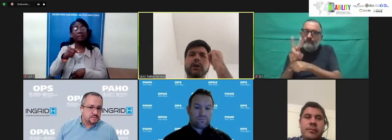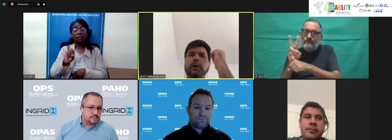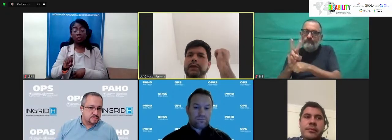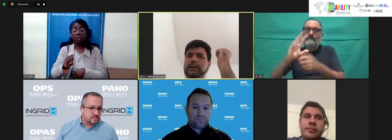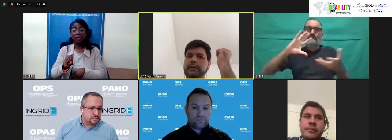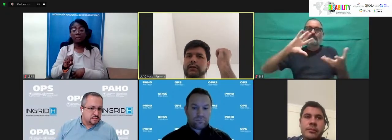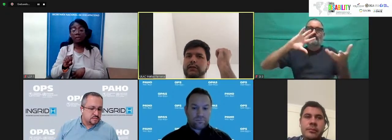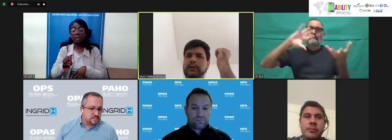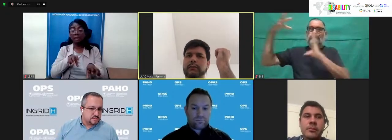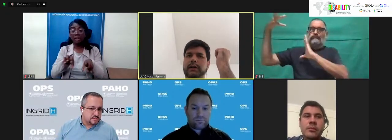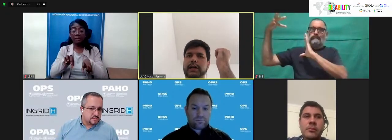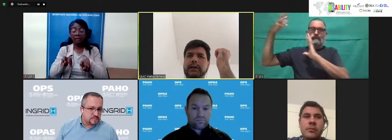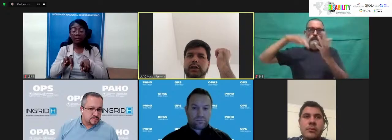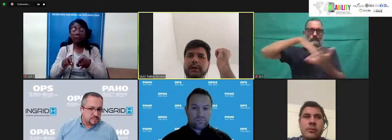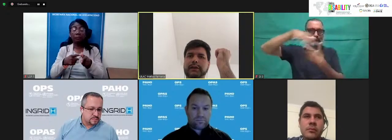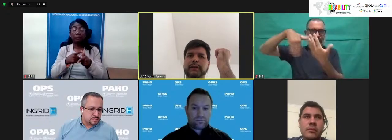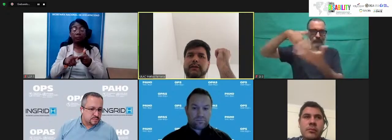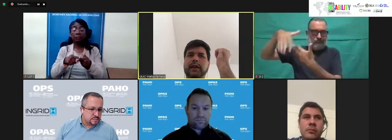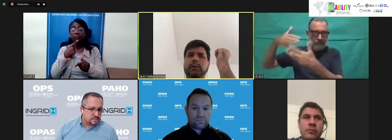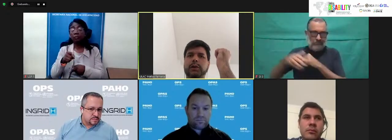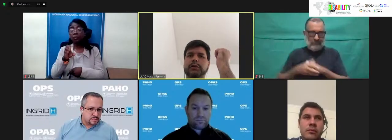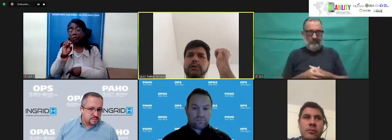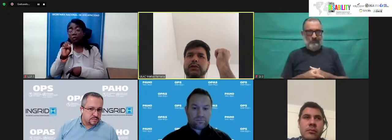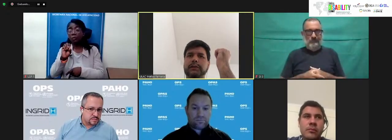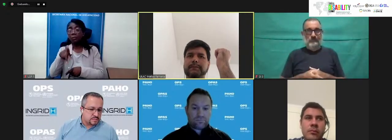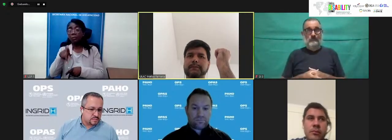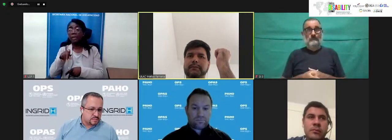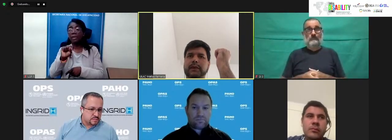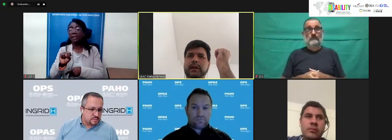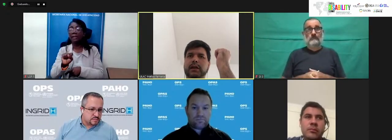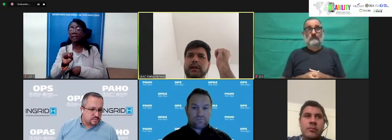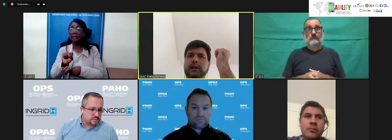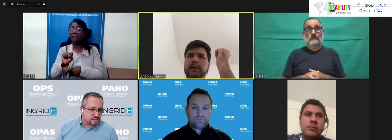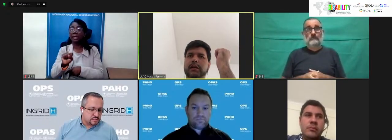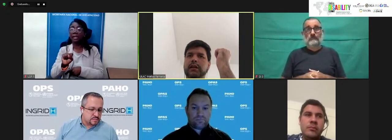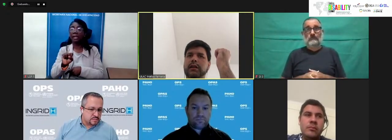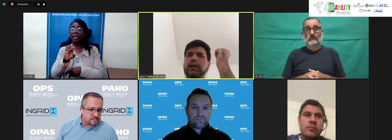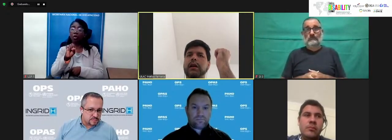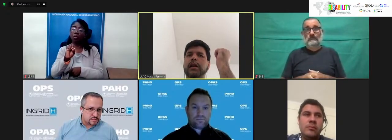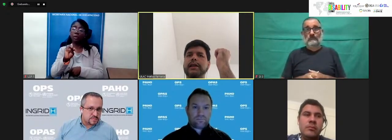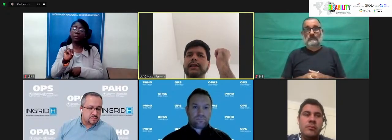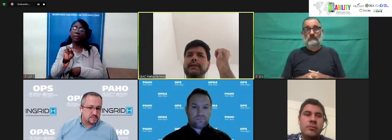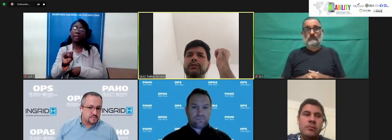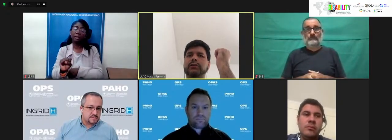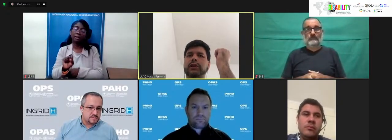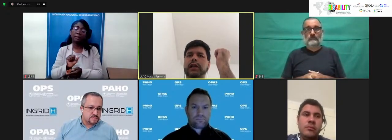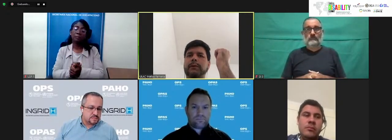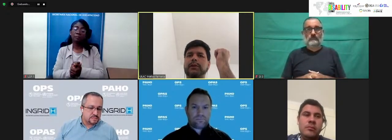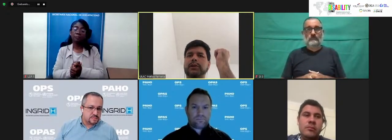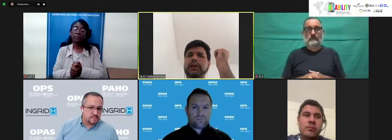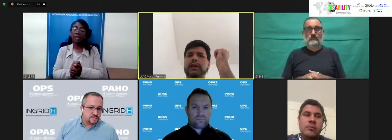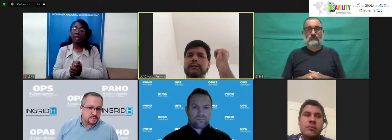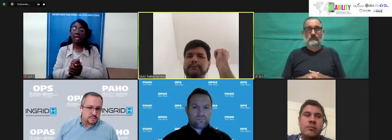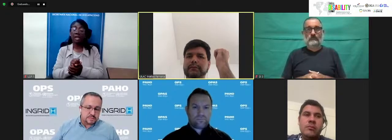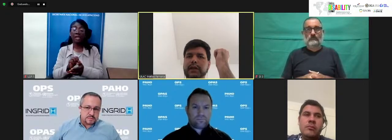for the department of emergency of the wpo wh